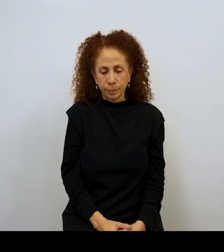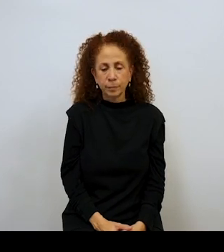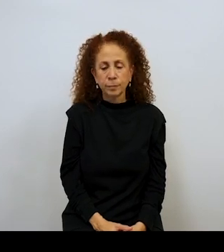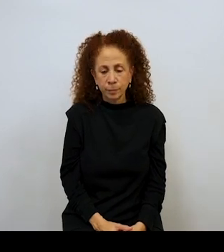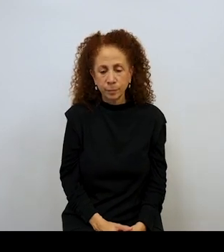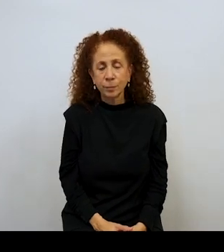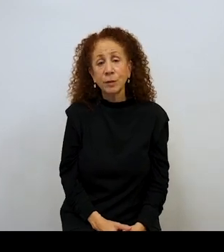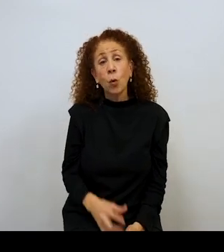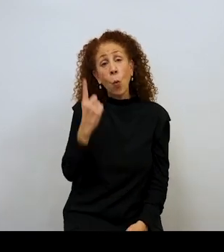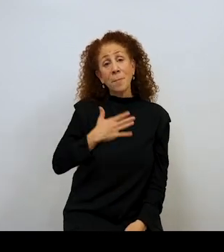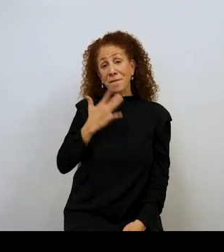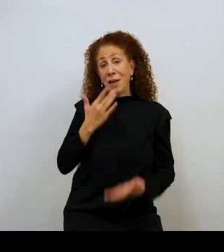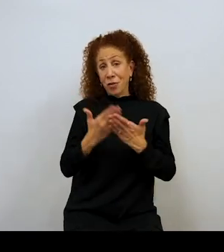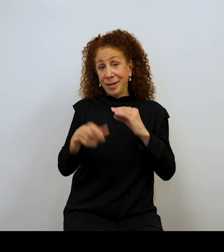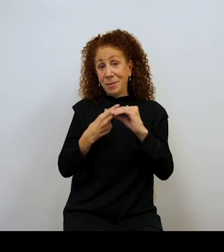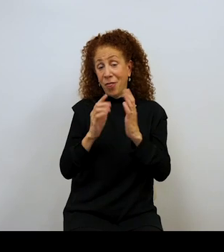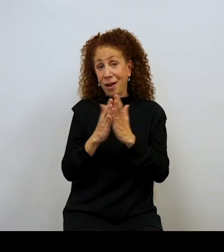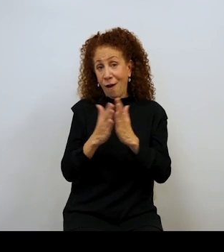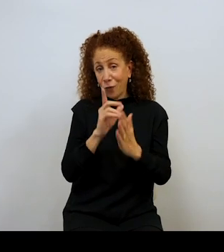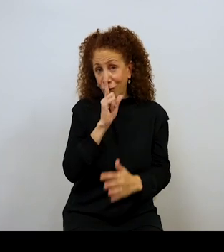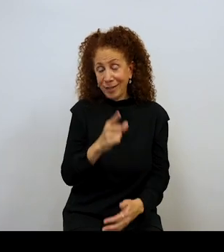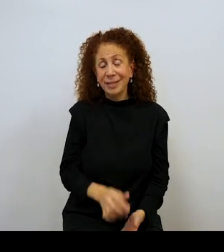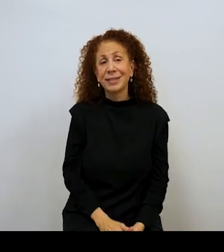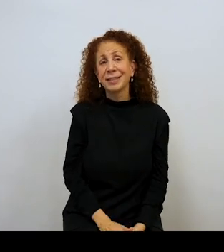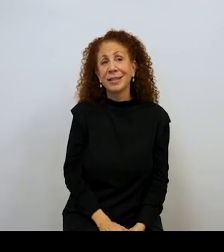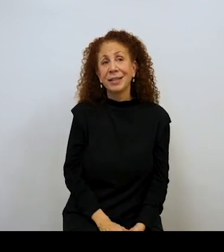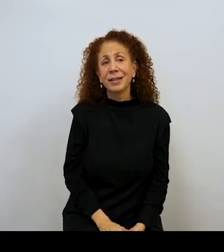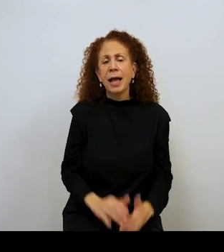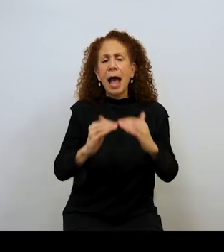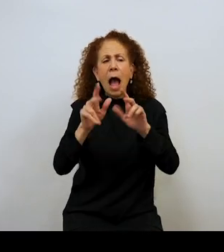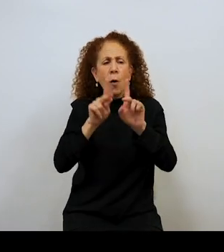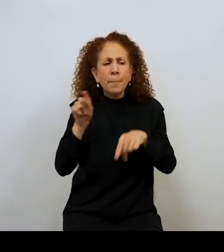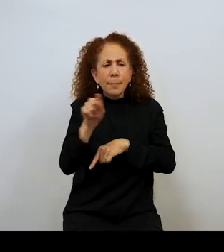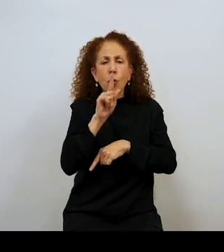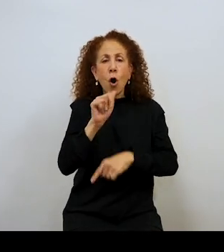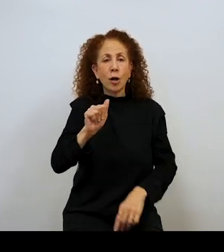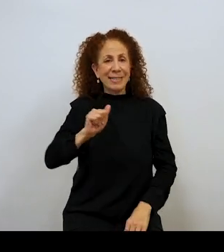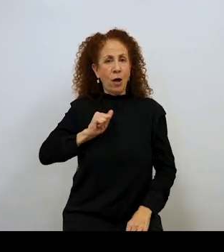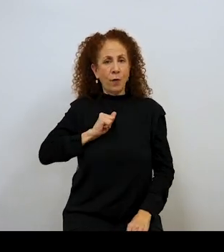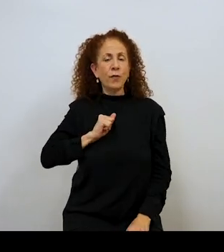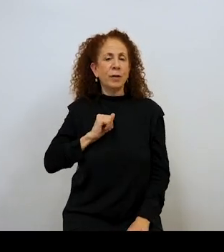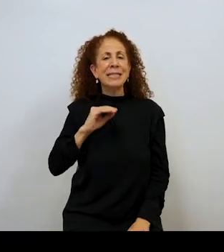One of my favorite things about the novel is how people are self-deceiving,